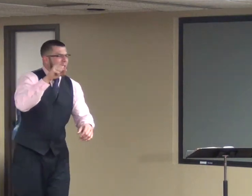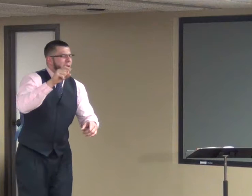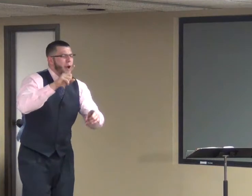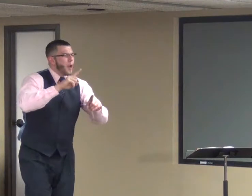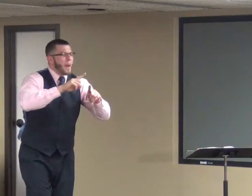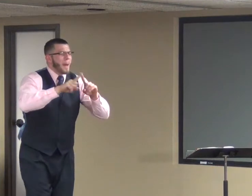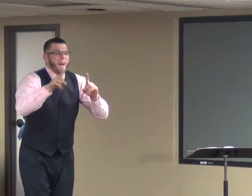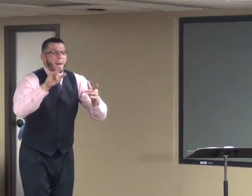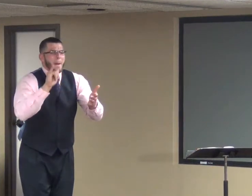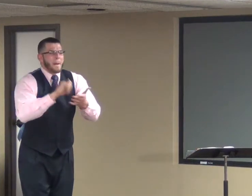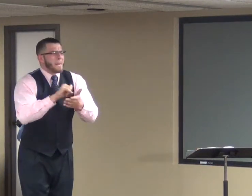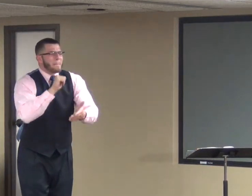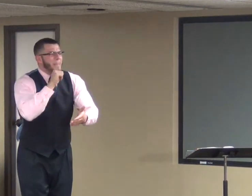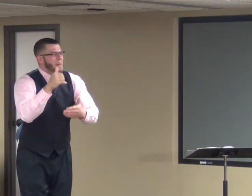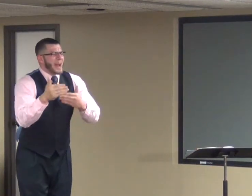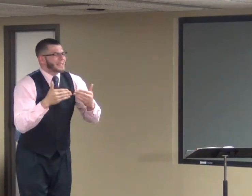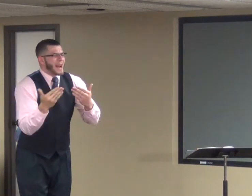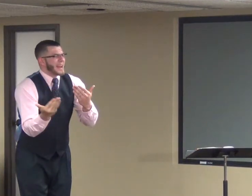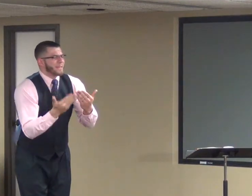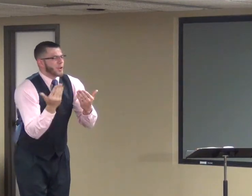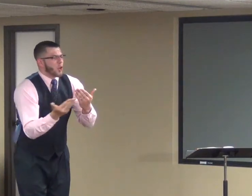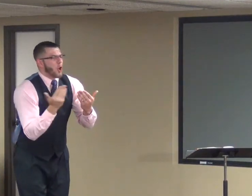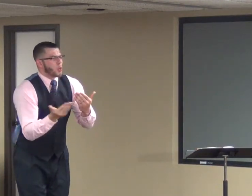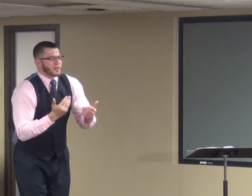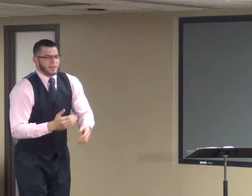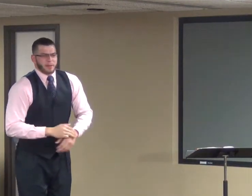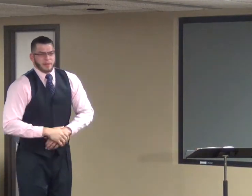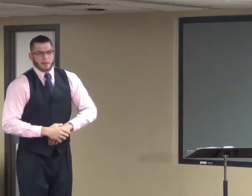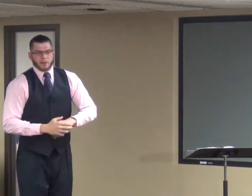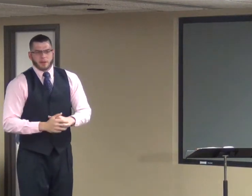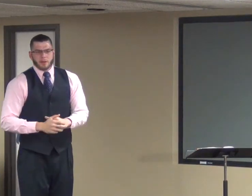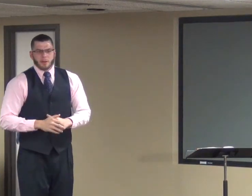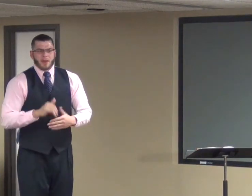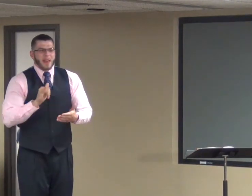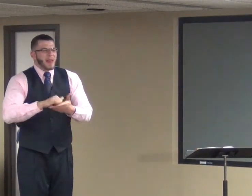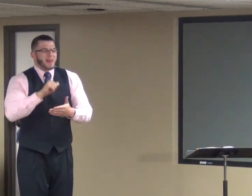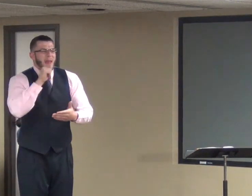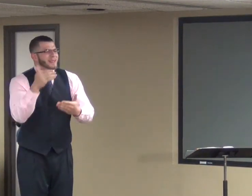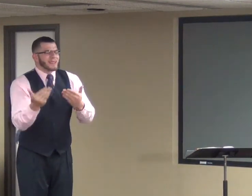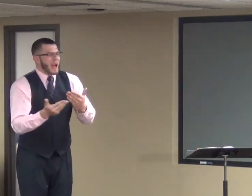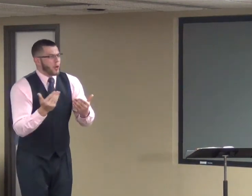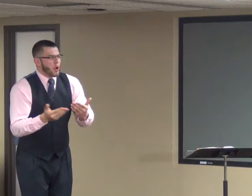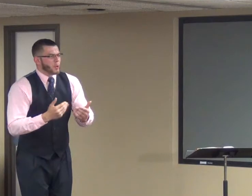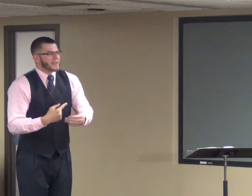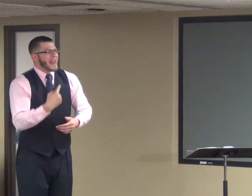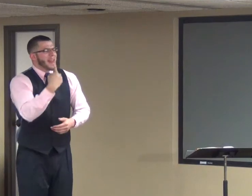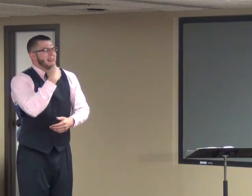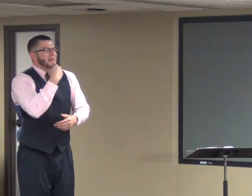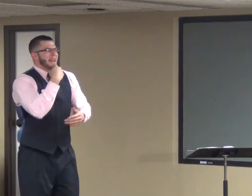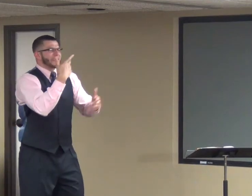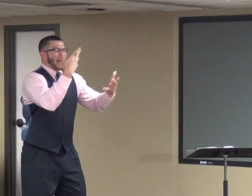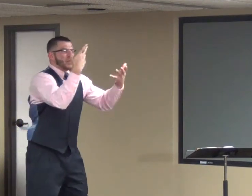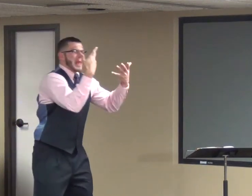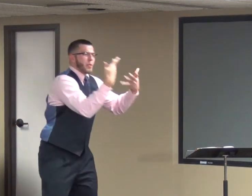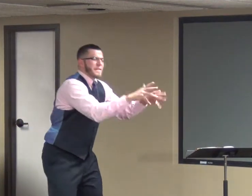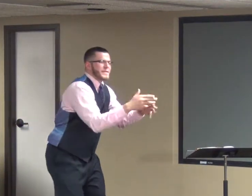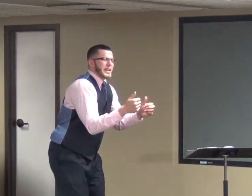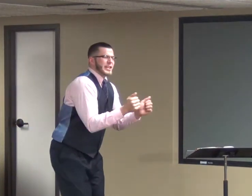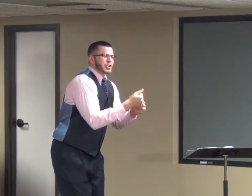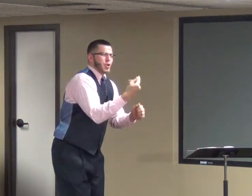Yeah. But that's not even close. That's not close. They said when they were finished